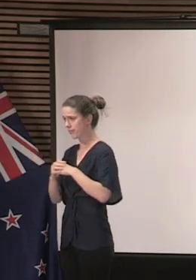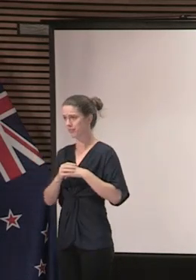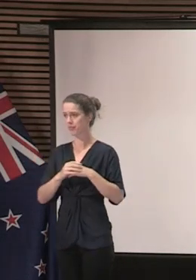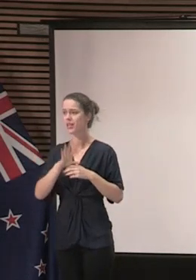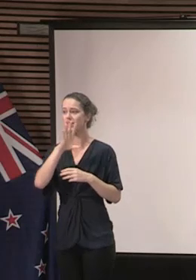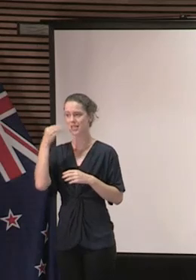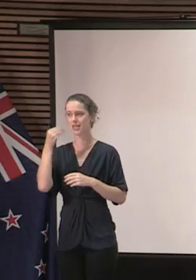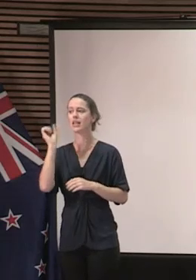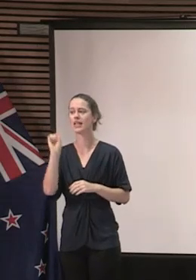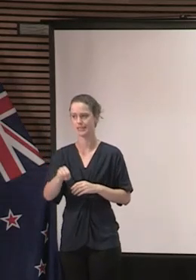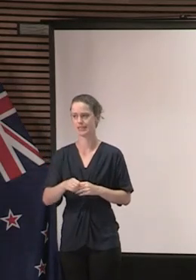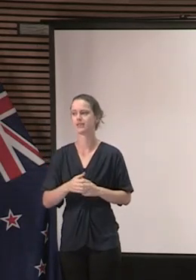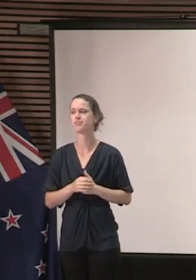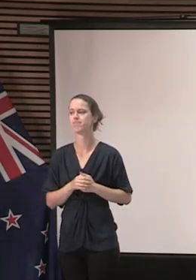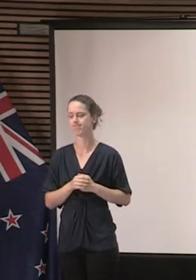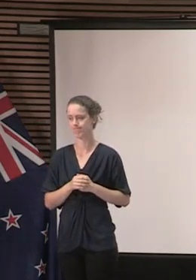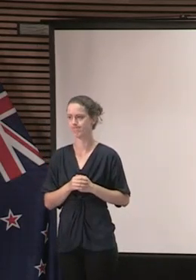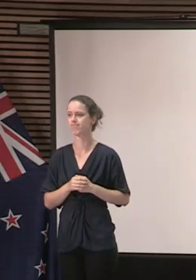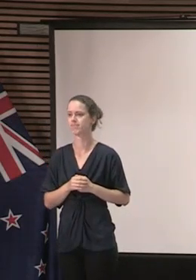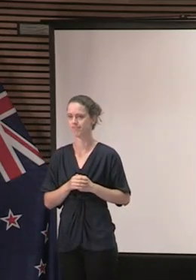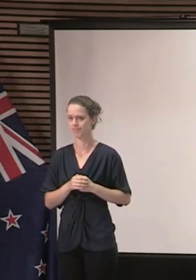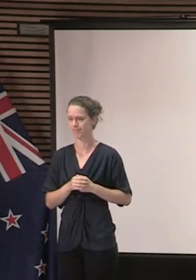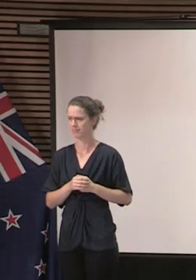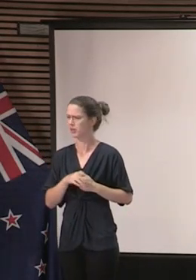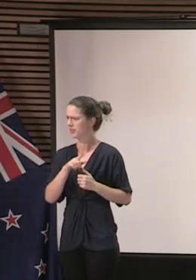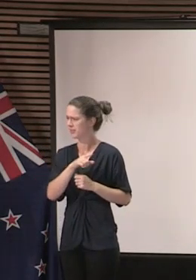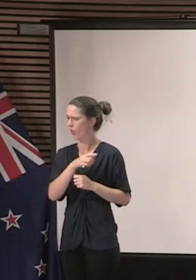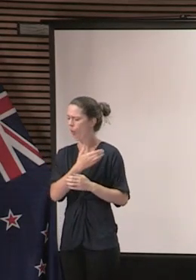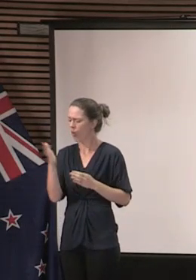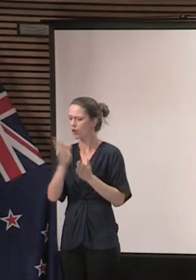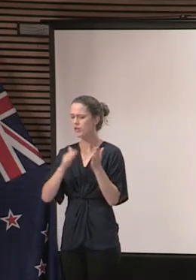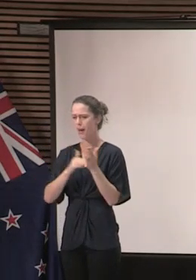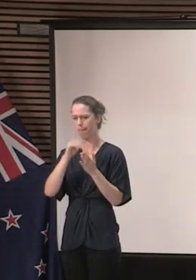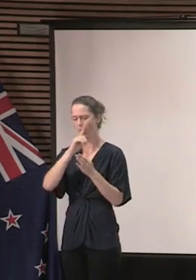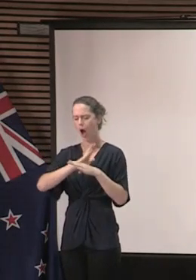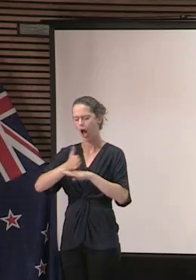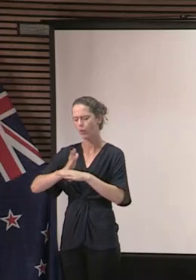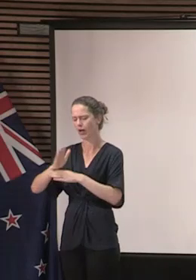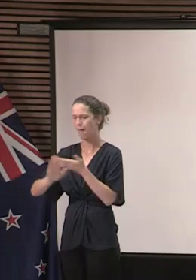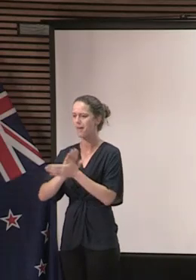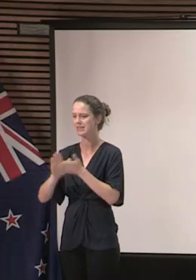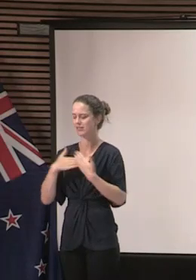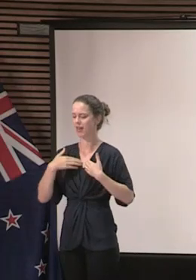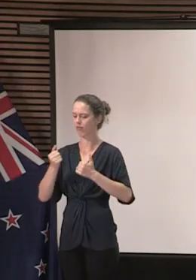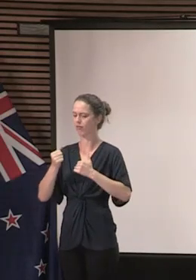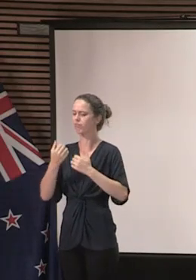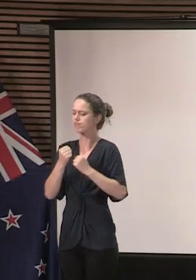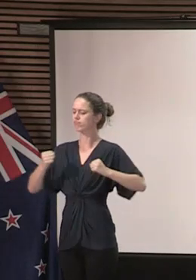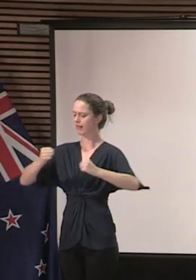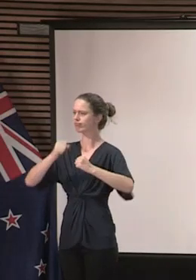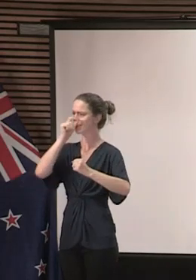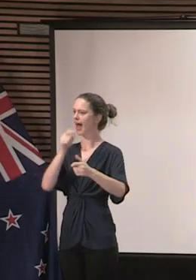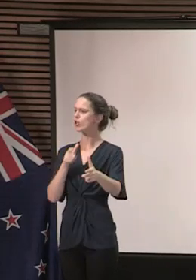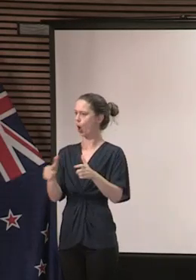everyone is that the huge effort of all New Zealanders has meant that our health system absolutely has been able to cope. We've